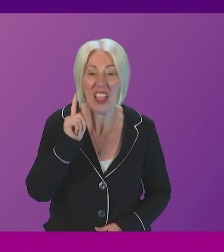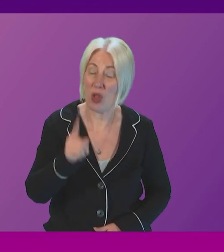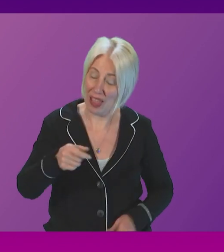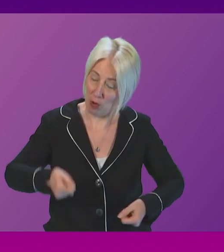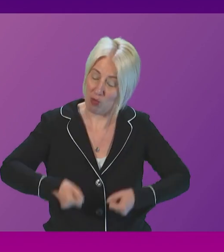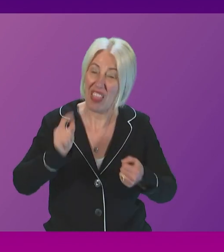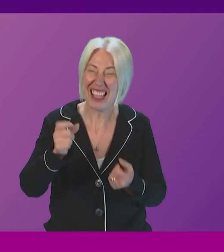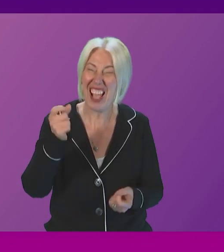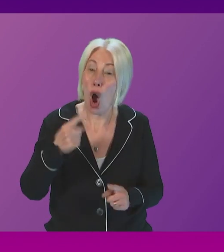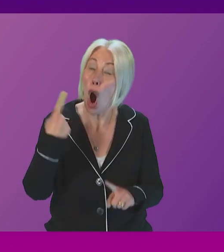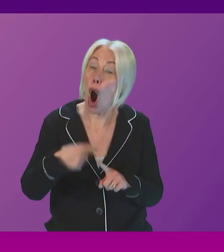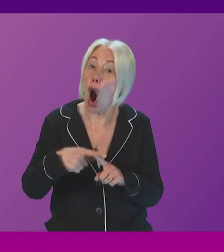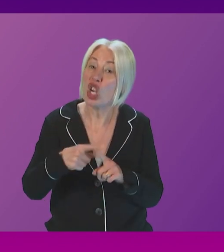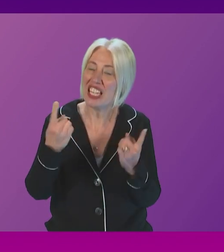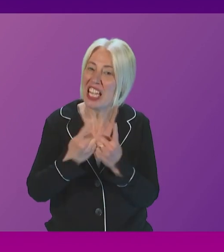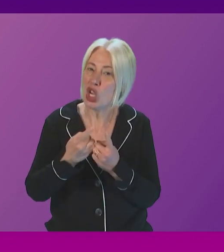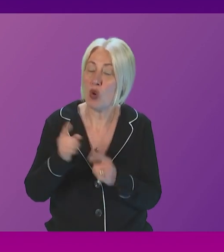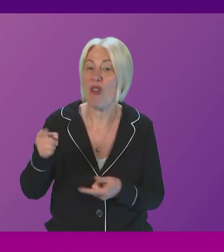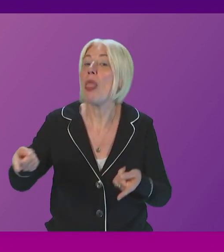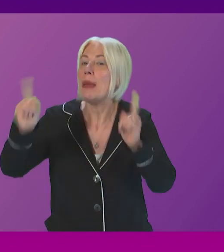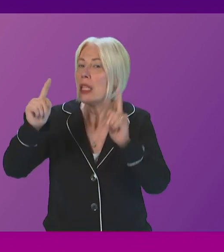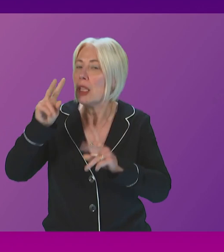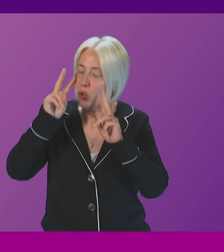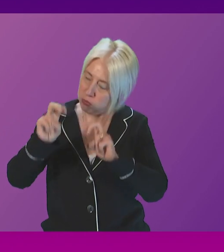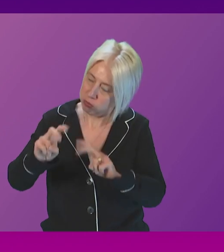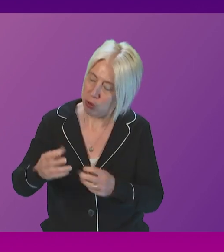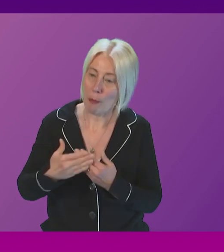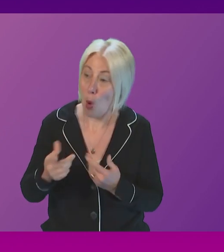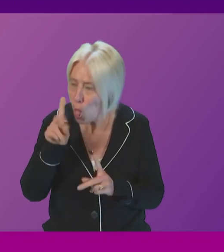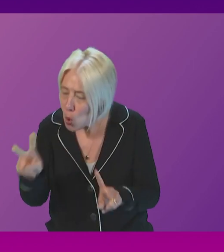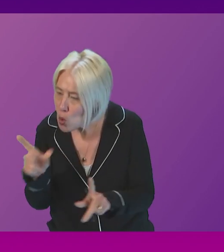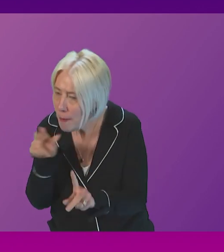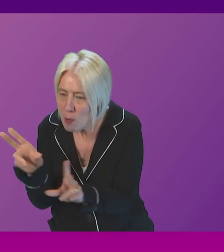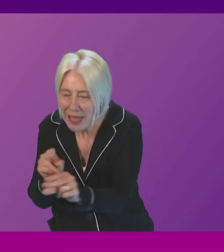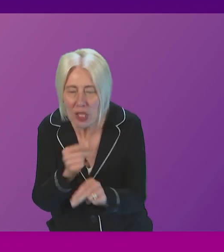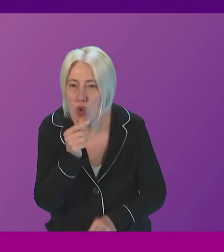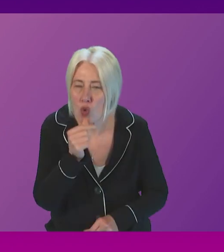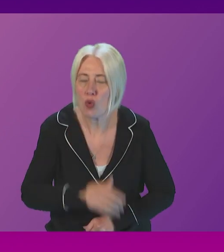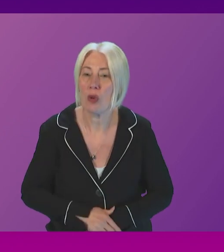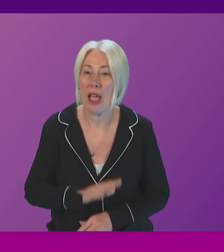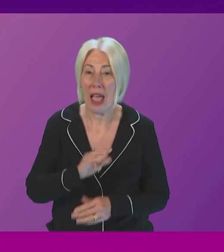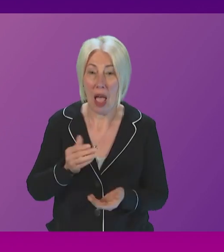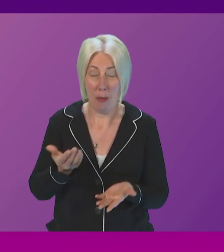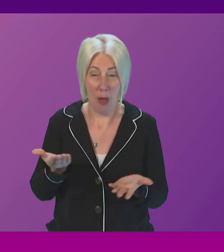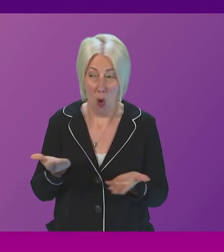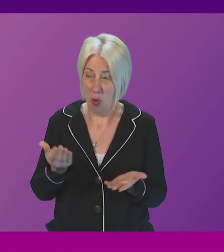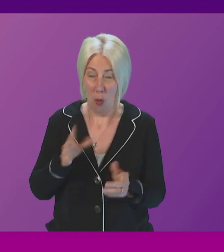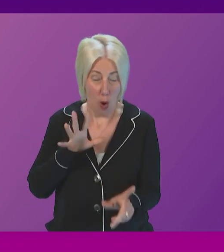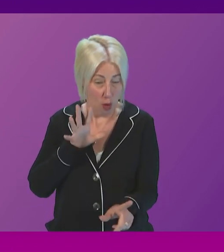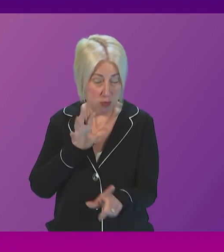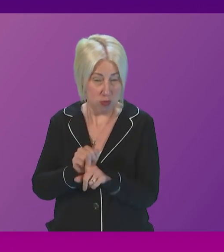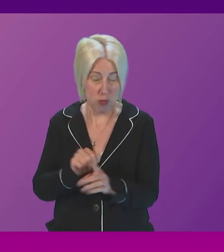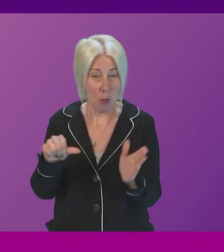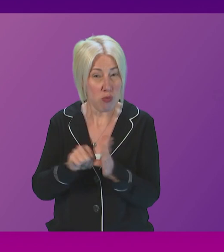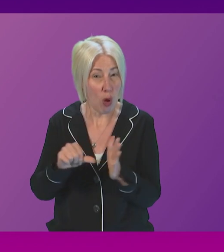as an urgent issue to the Minister to look into this further and see if there's anyone else that has been missed. The root causes that were identified